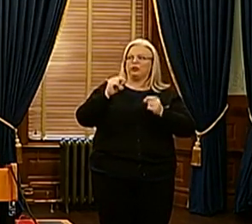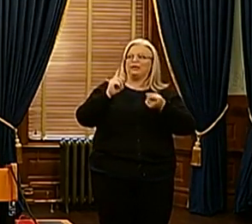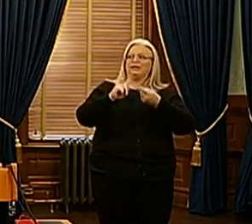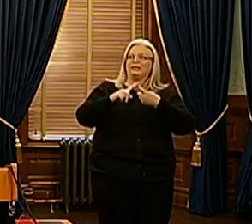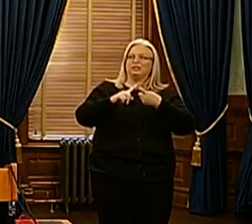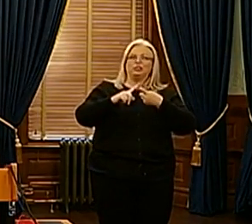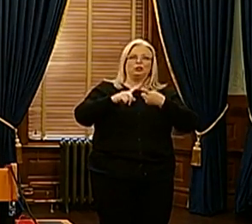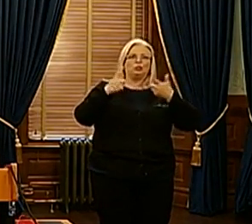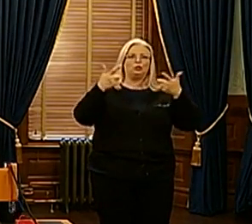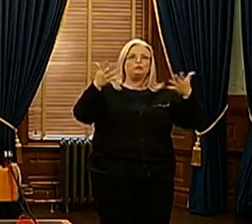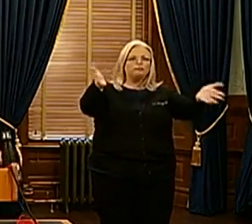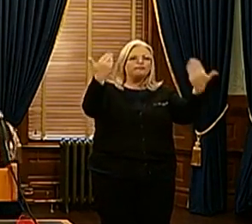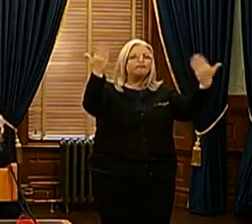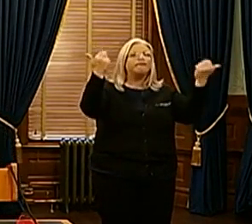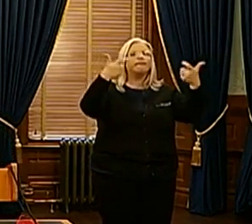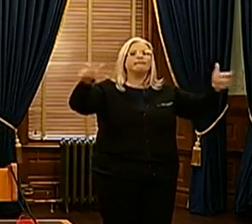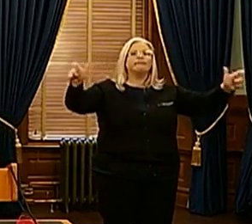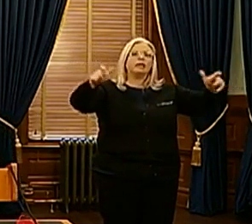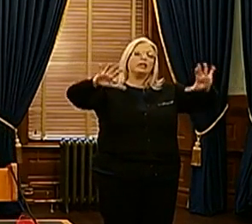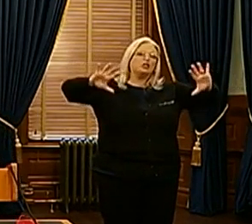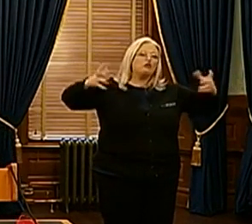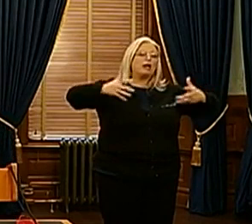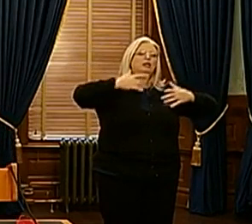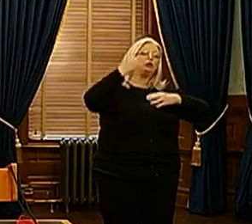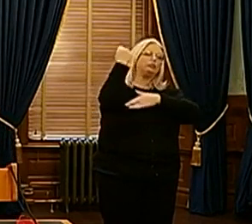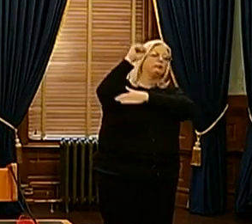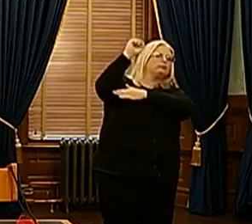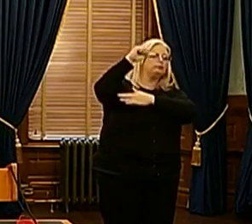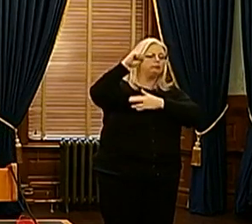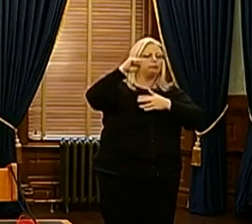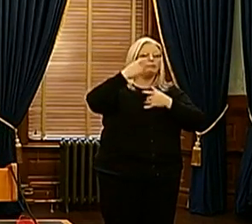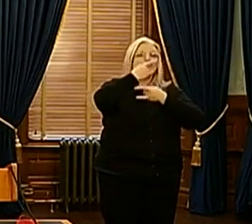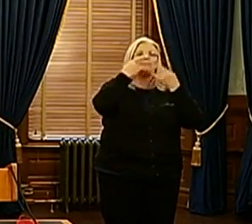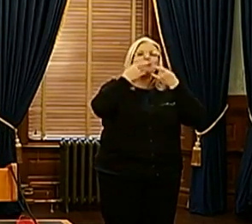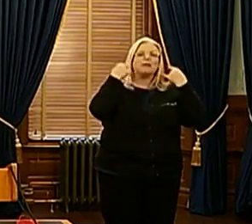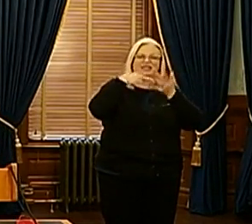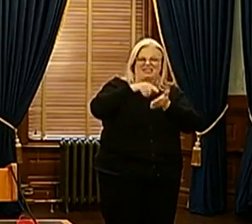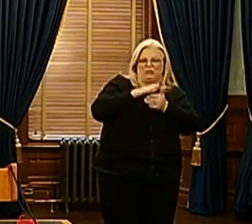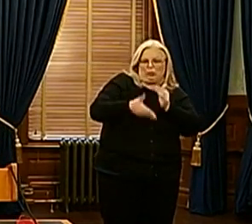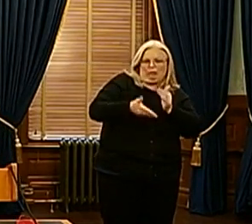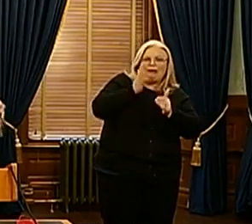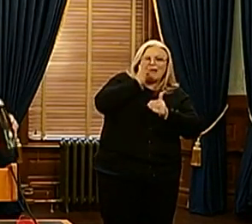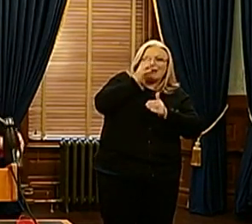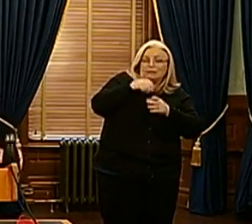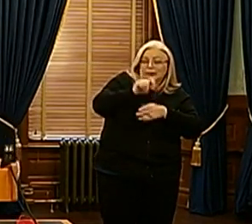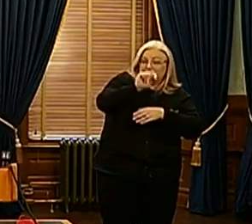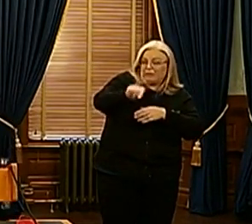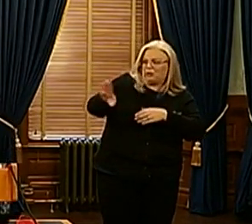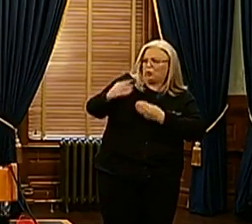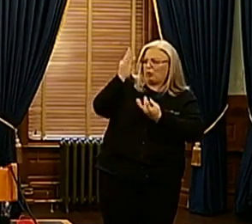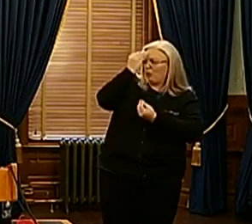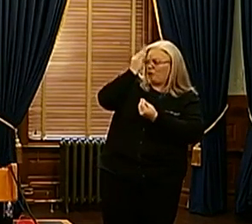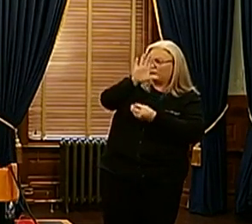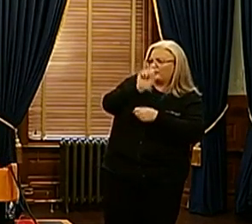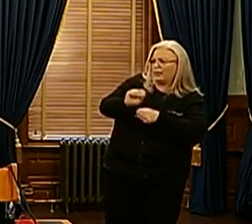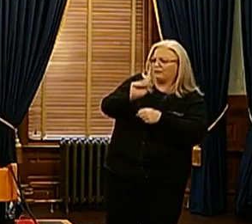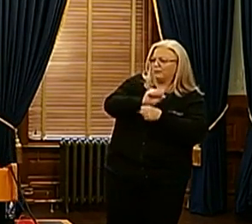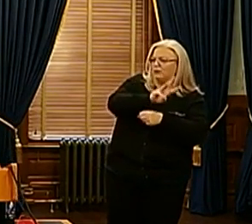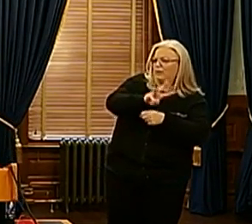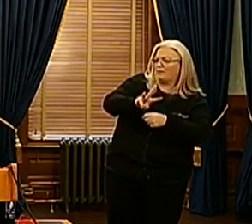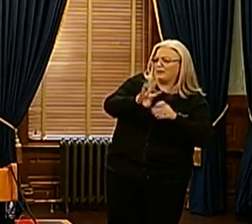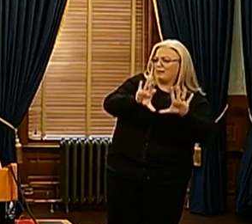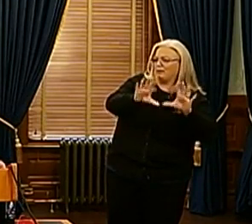get large crowds of people to buy the mask mandate this weekend here in Topeka. What are your kind of thoughts on that effort?